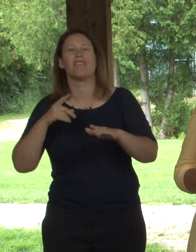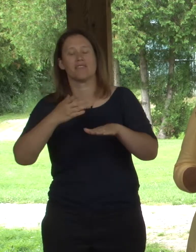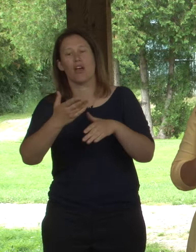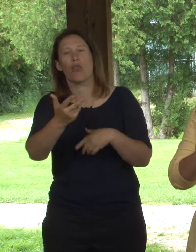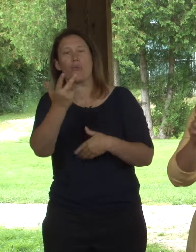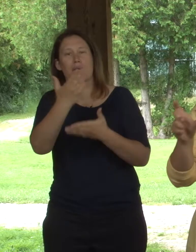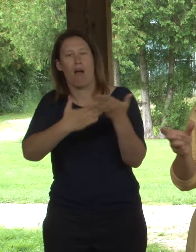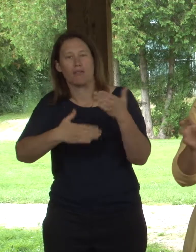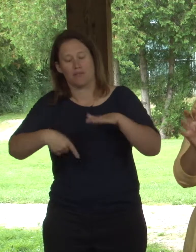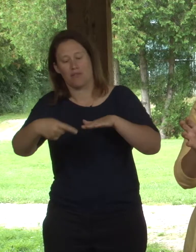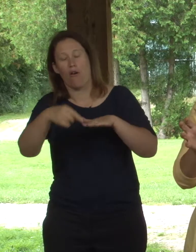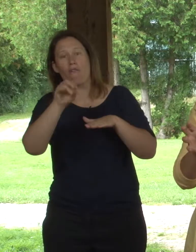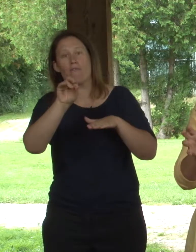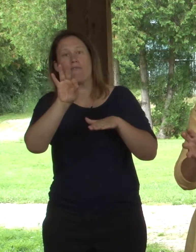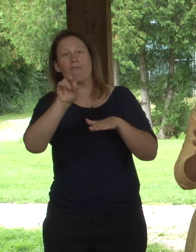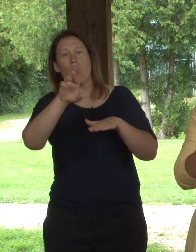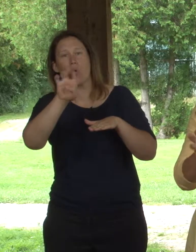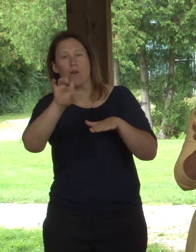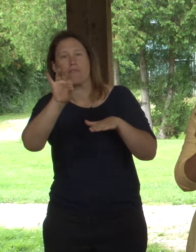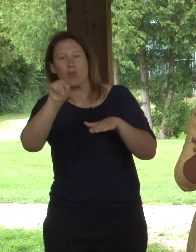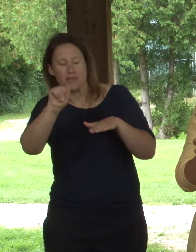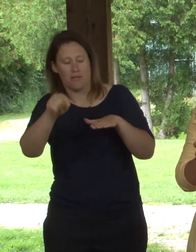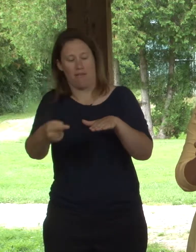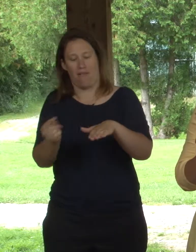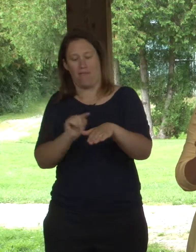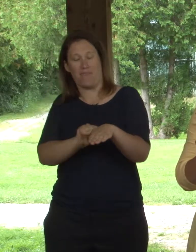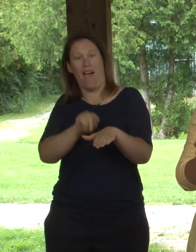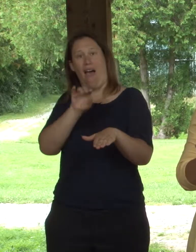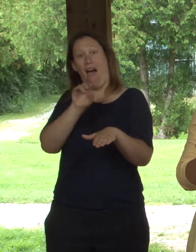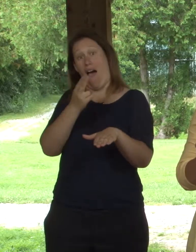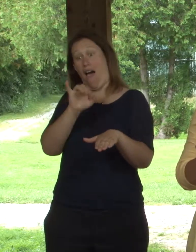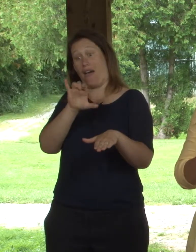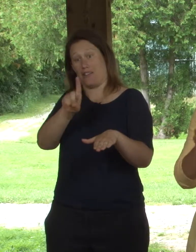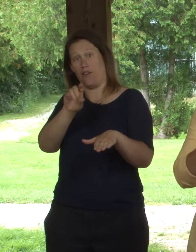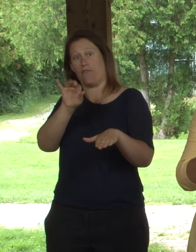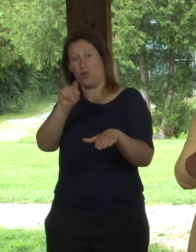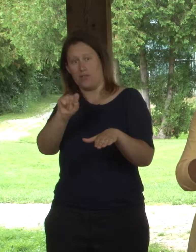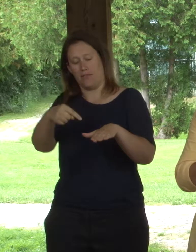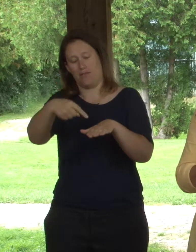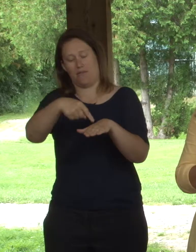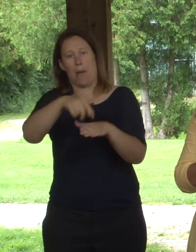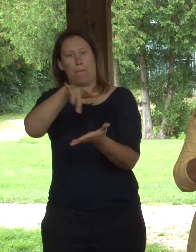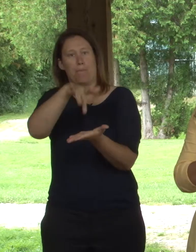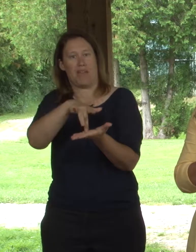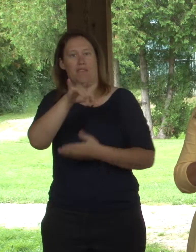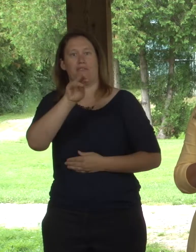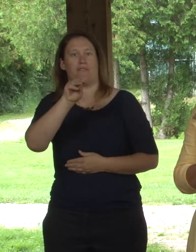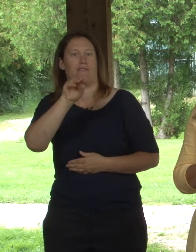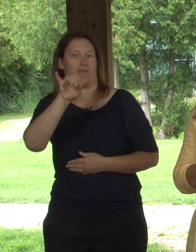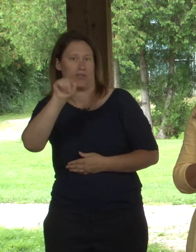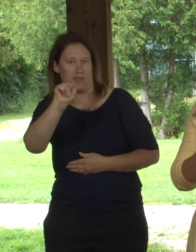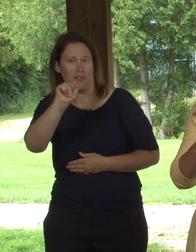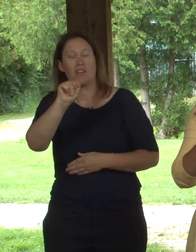hindfoot. And again, within that foot, there's all those structures that I mentioned earlier. And if something were to happen to one of